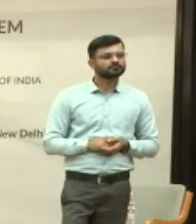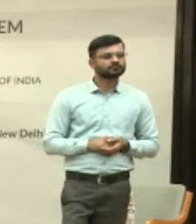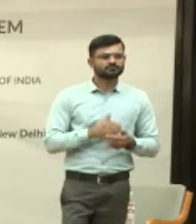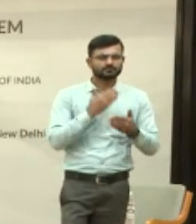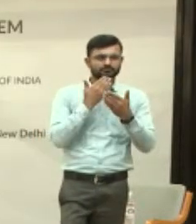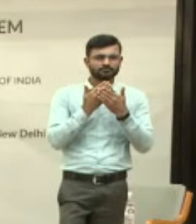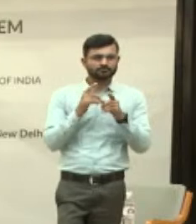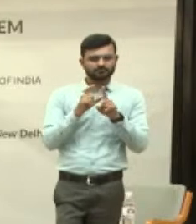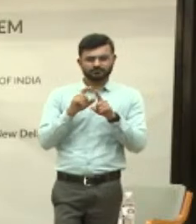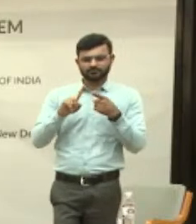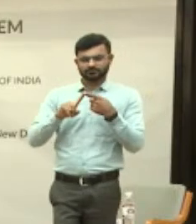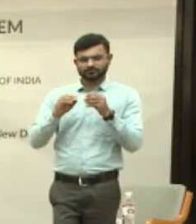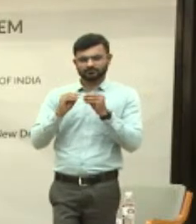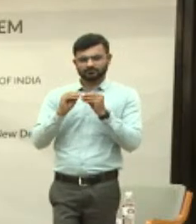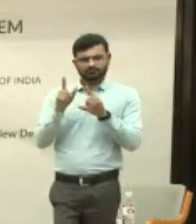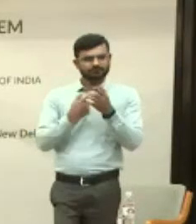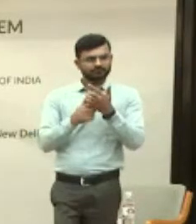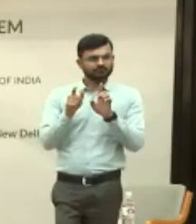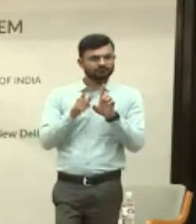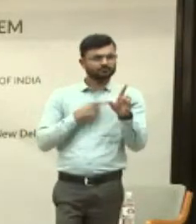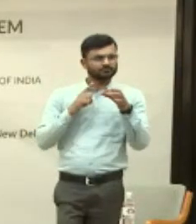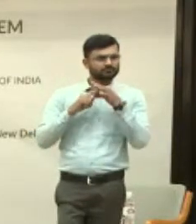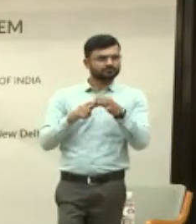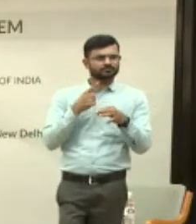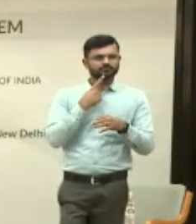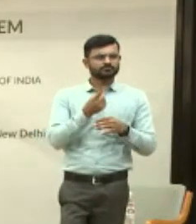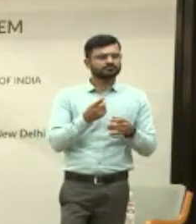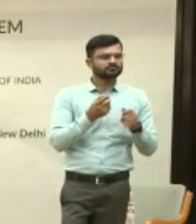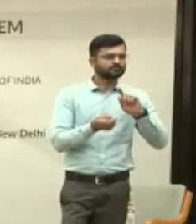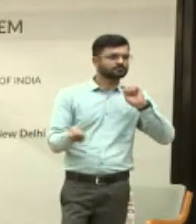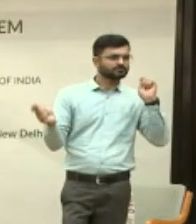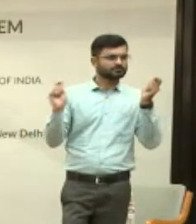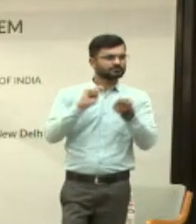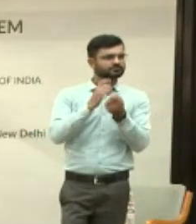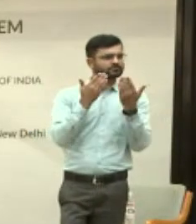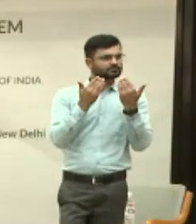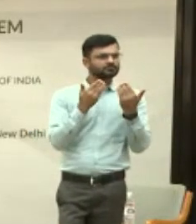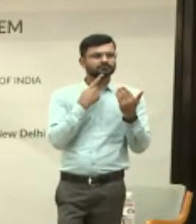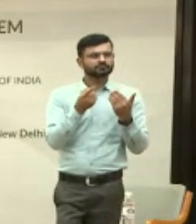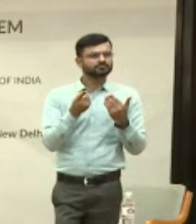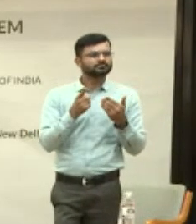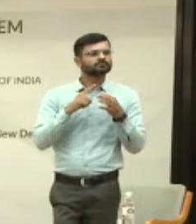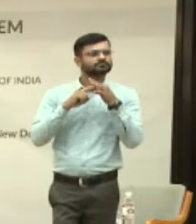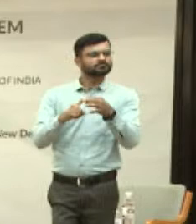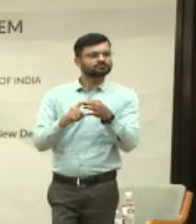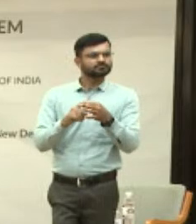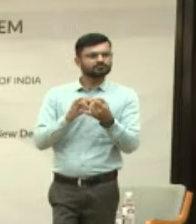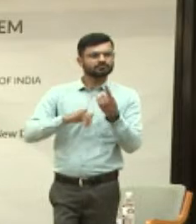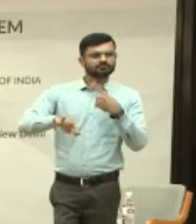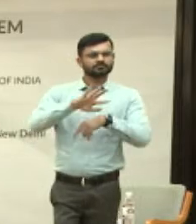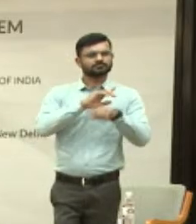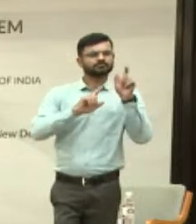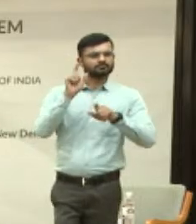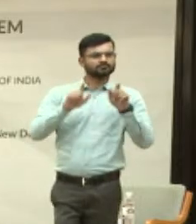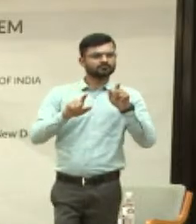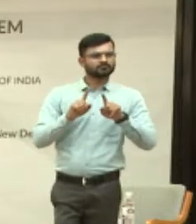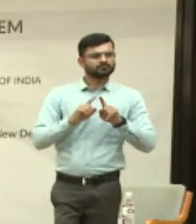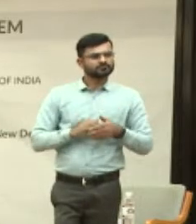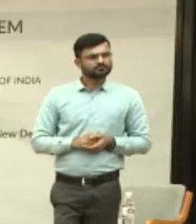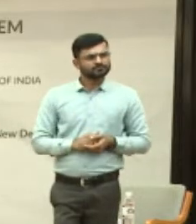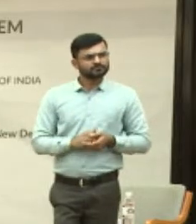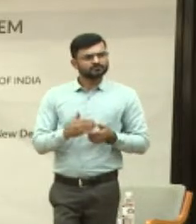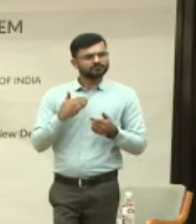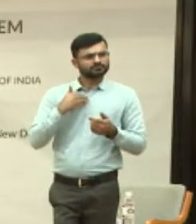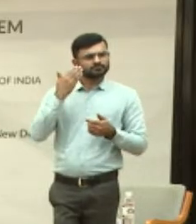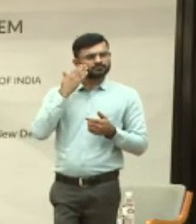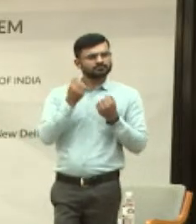Thank you, Dr. Debroy. I have a question. You said that change is only possible when there is question from the citizenry. But as